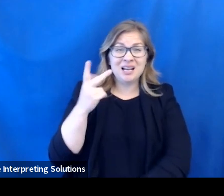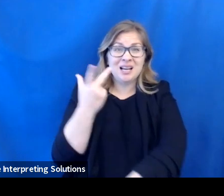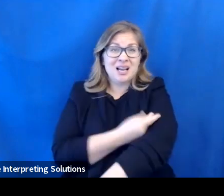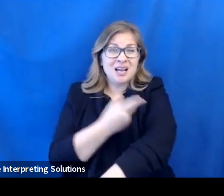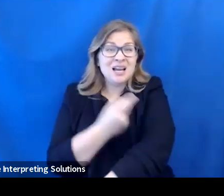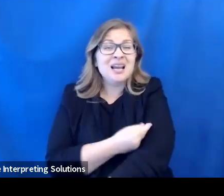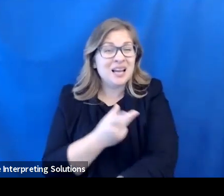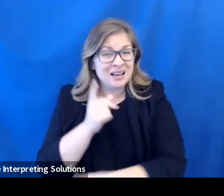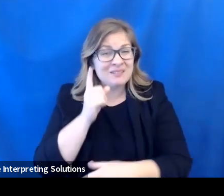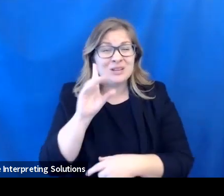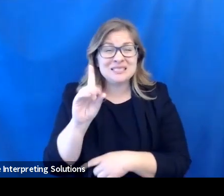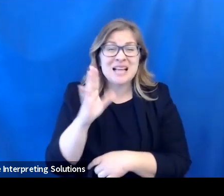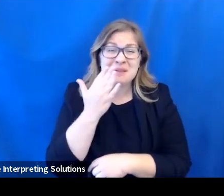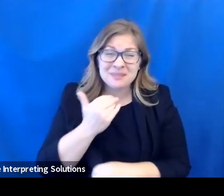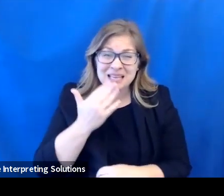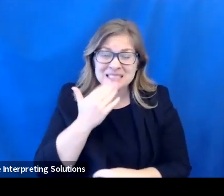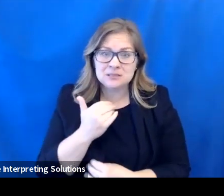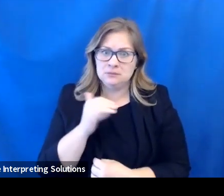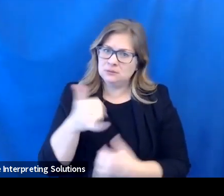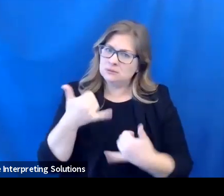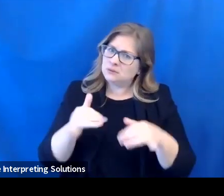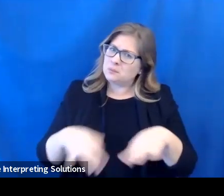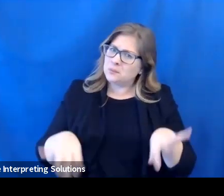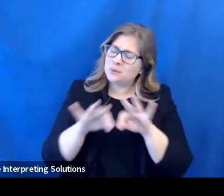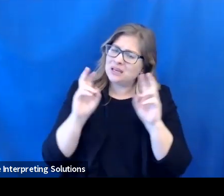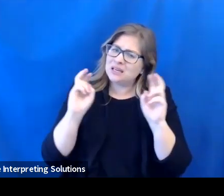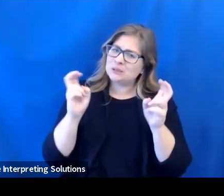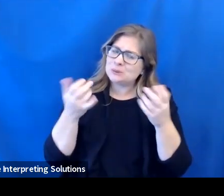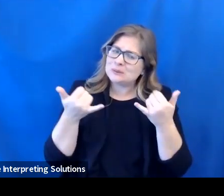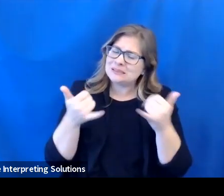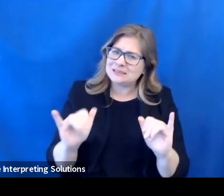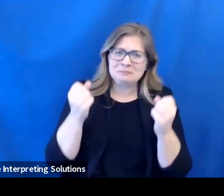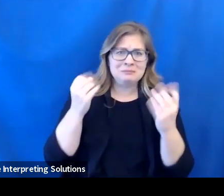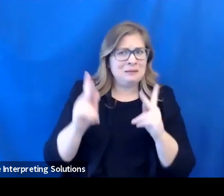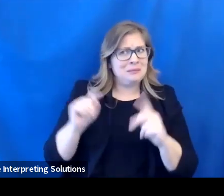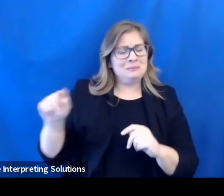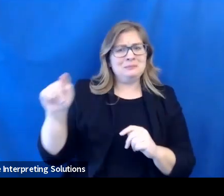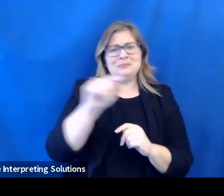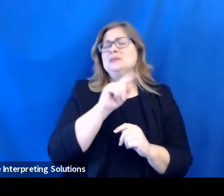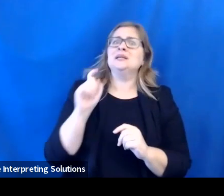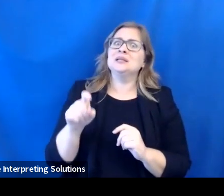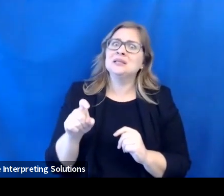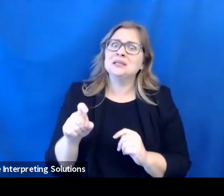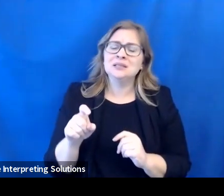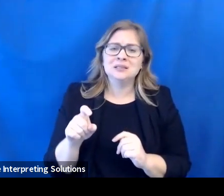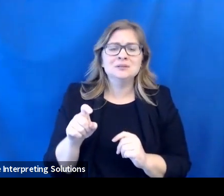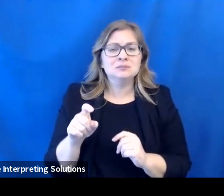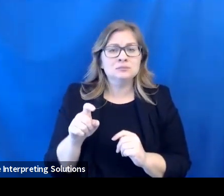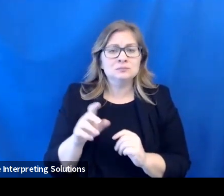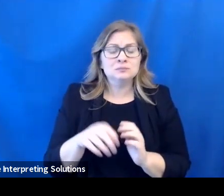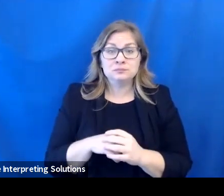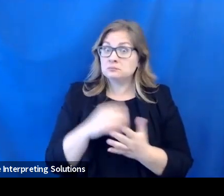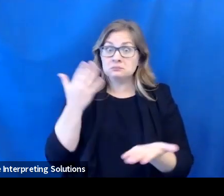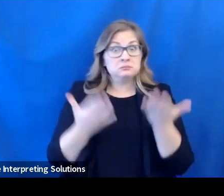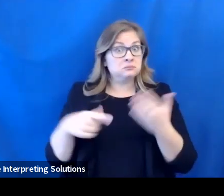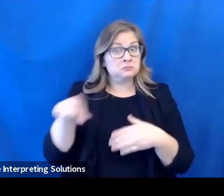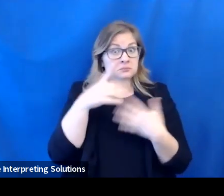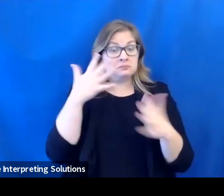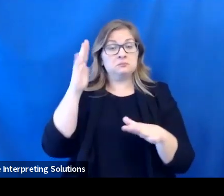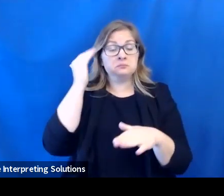neighbors. And I'm pleased to tell you that I know that you maybe heard this a lot of times, but in this moment of unity, in this moment of